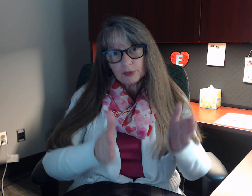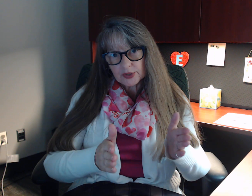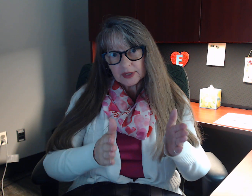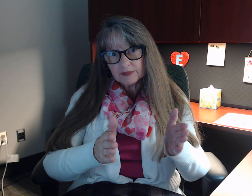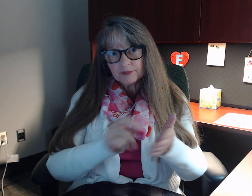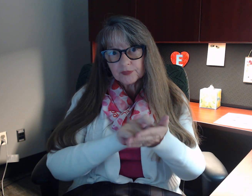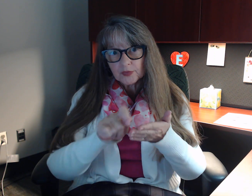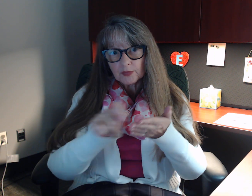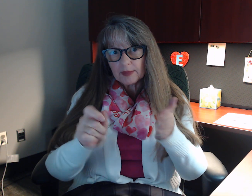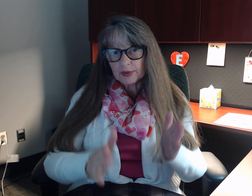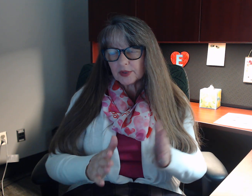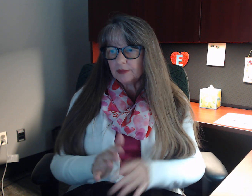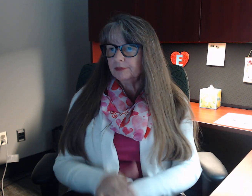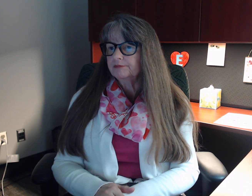person.